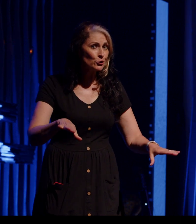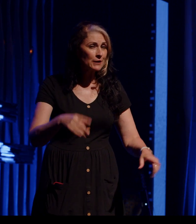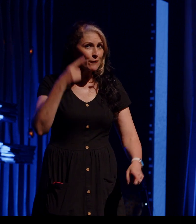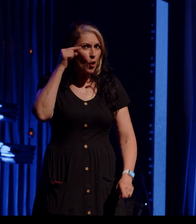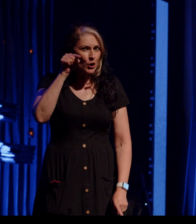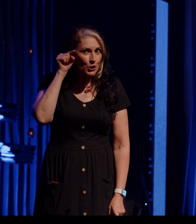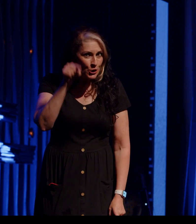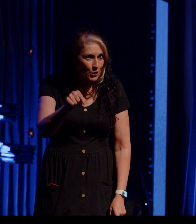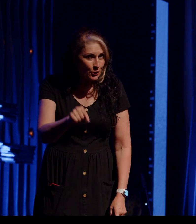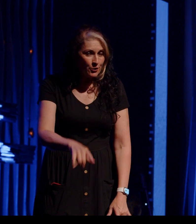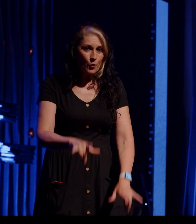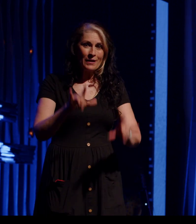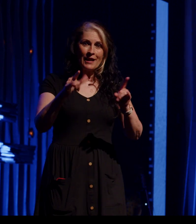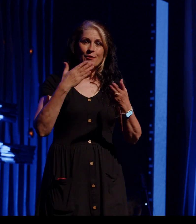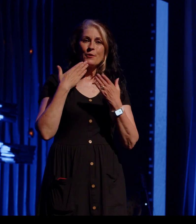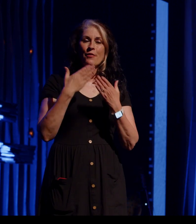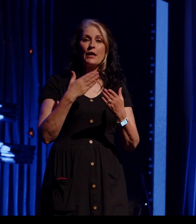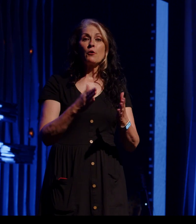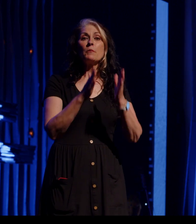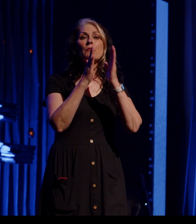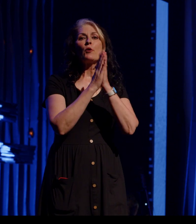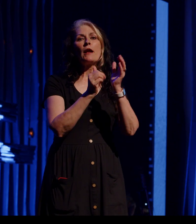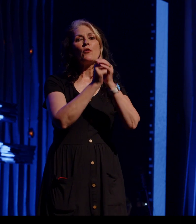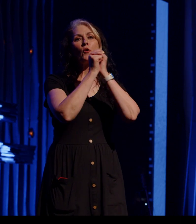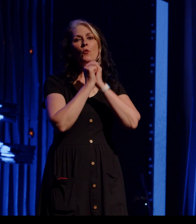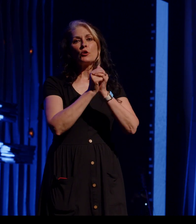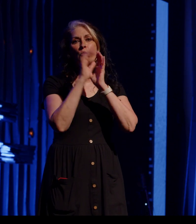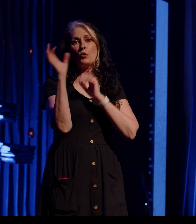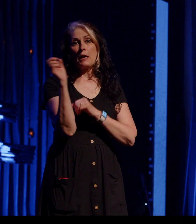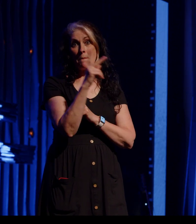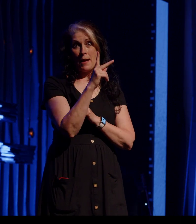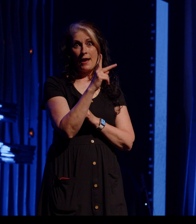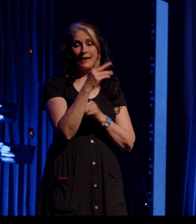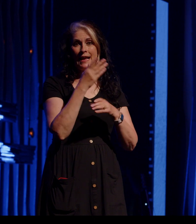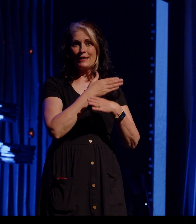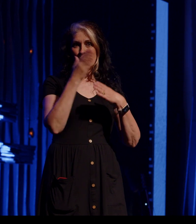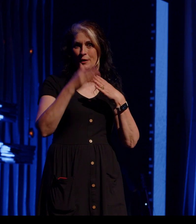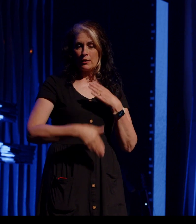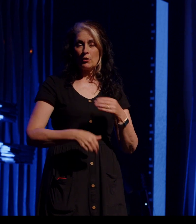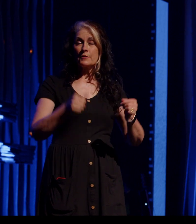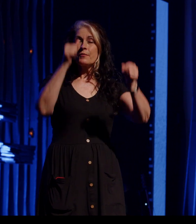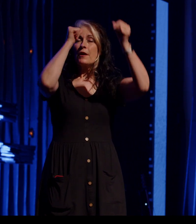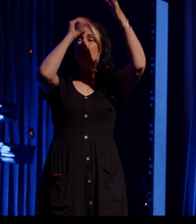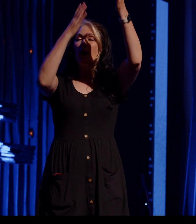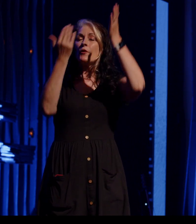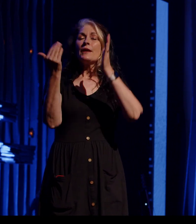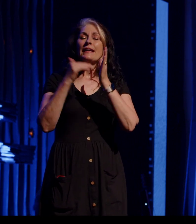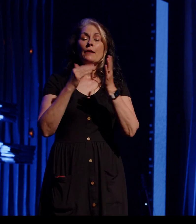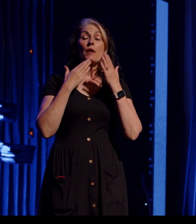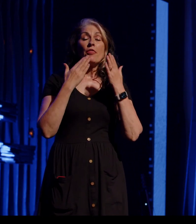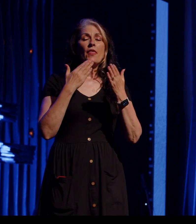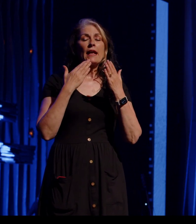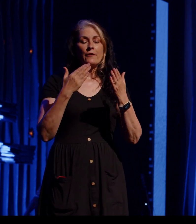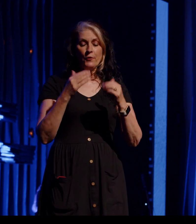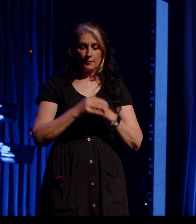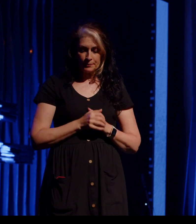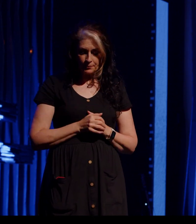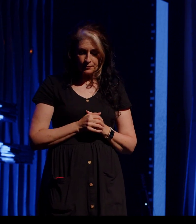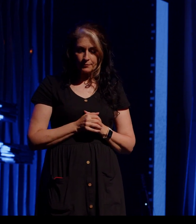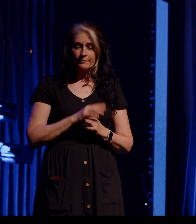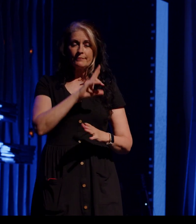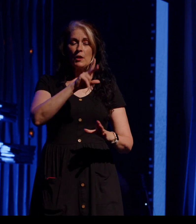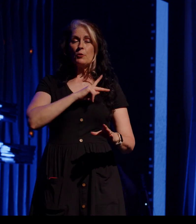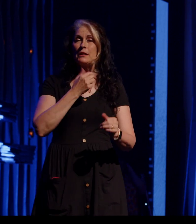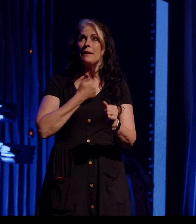thank you for all you've done. And let me pray, and the worship team's going to come back as we close. Father, again, I just thank you. I'm thankful